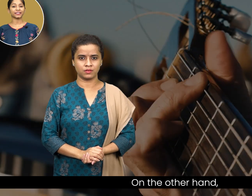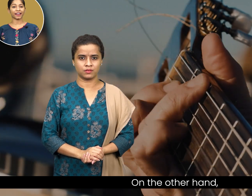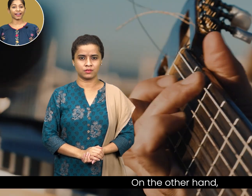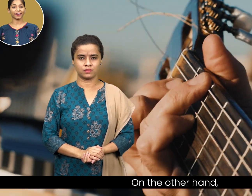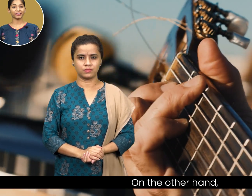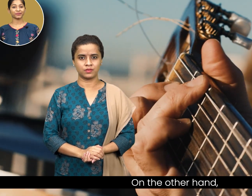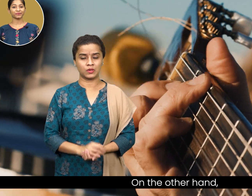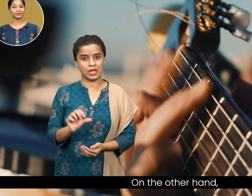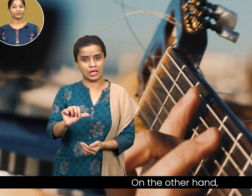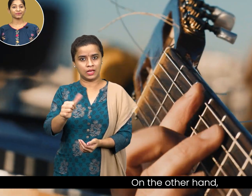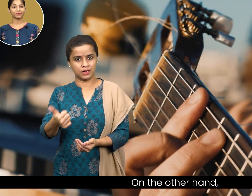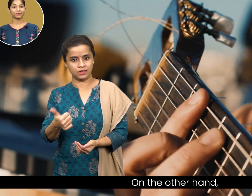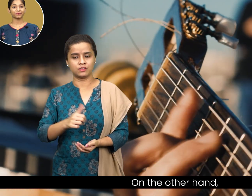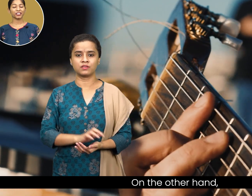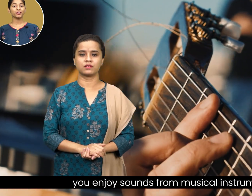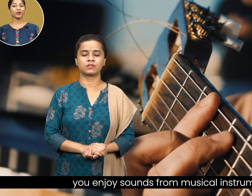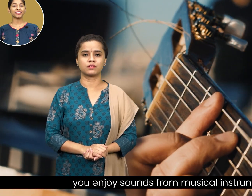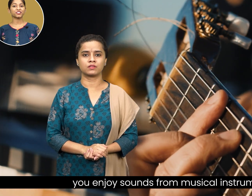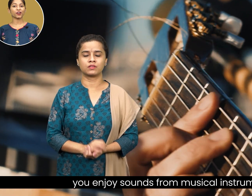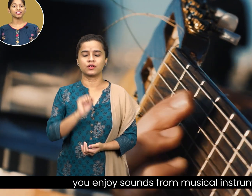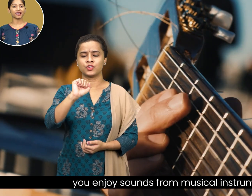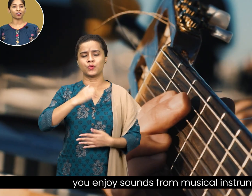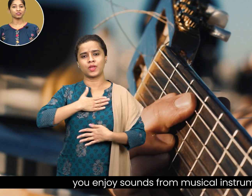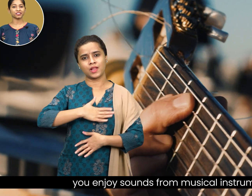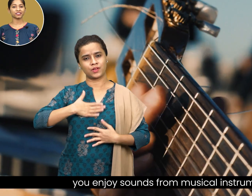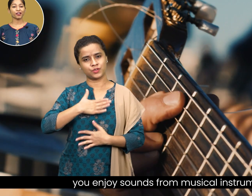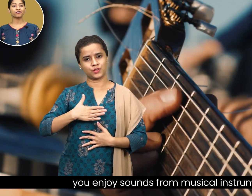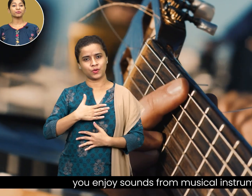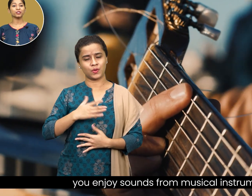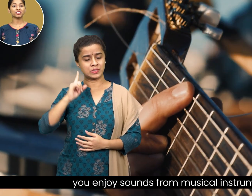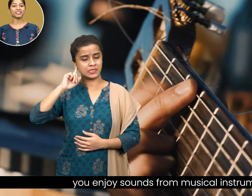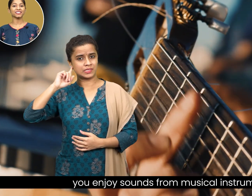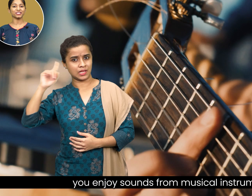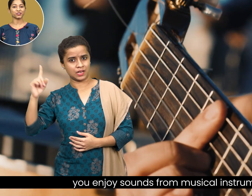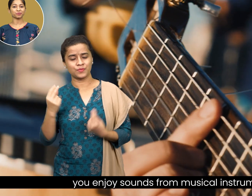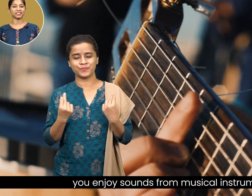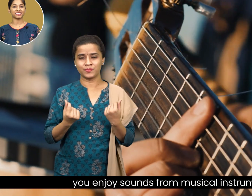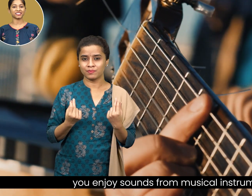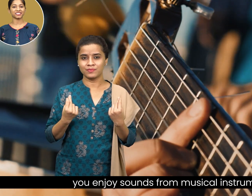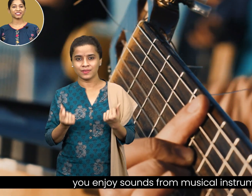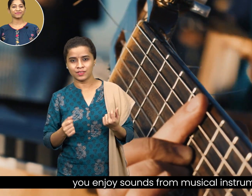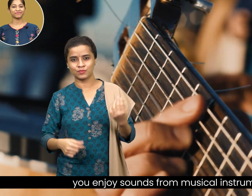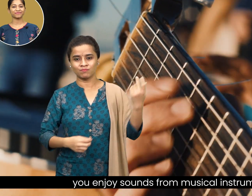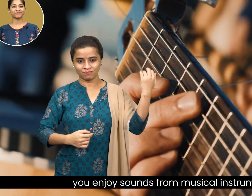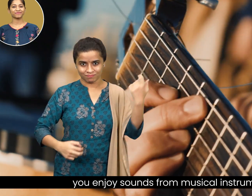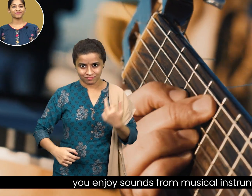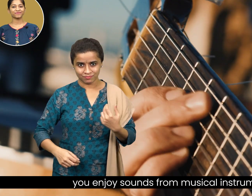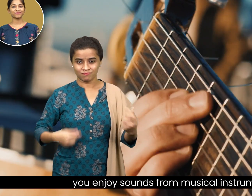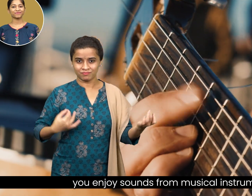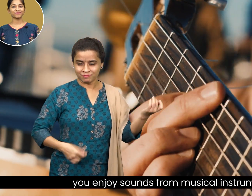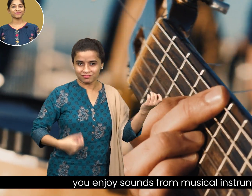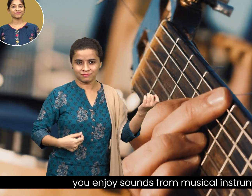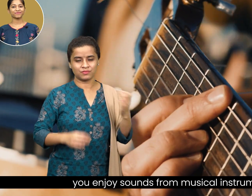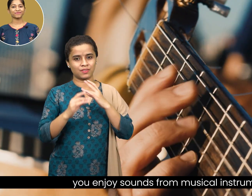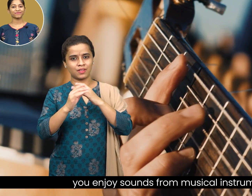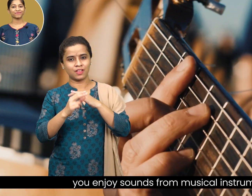On the other hand, you enjoy sounds from musical instruments.